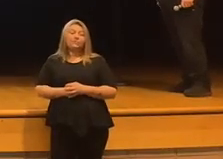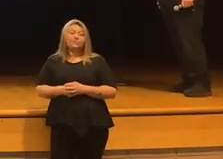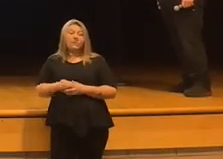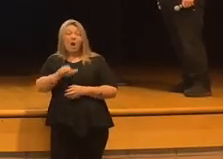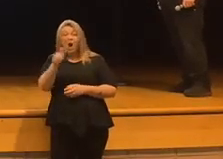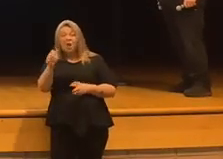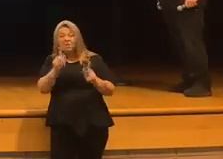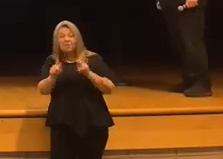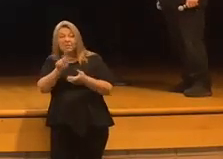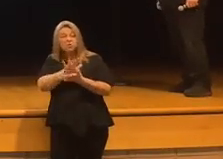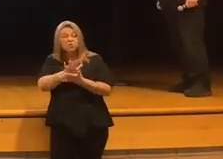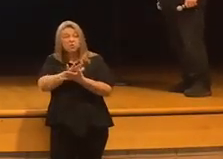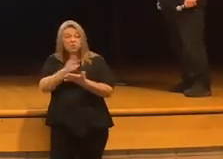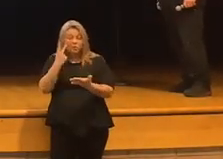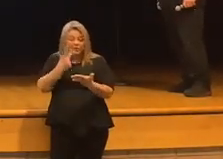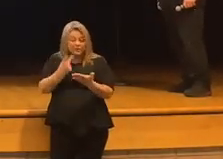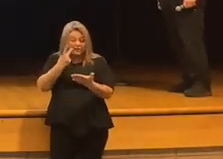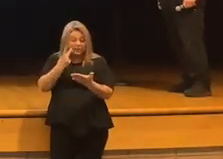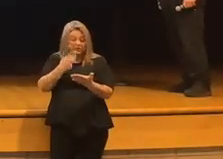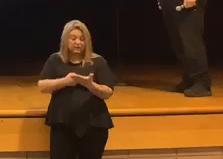other people at school.